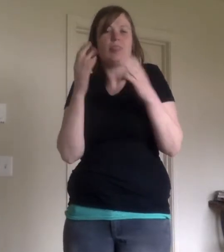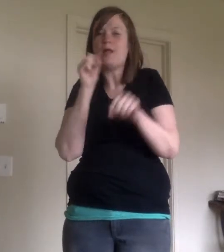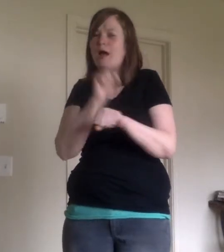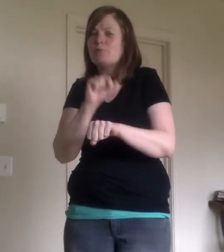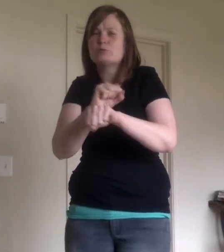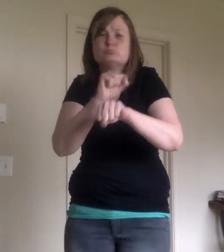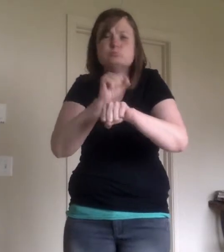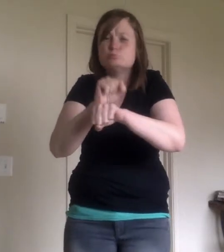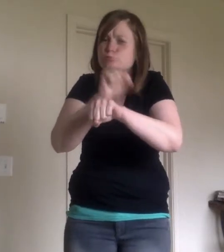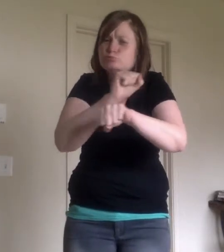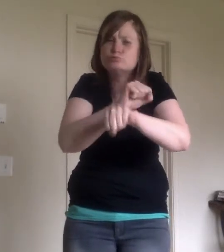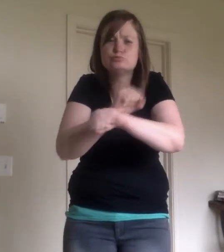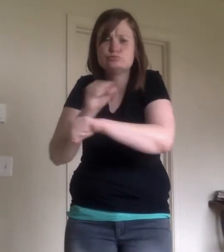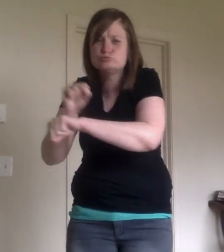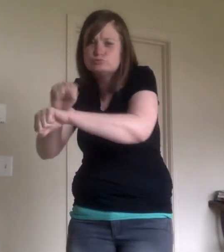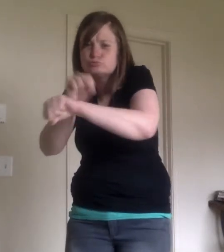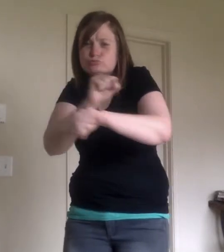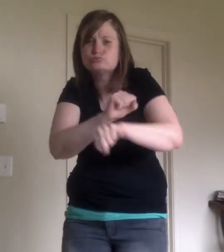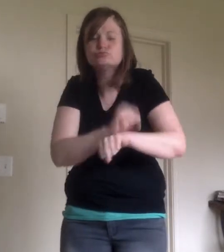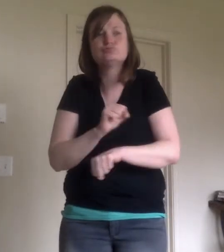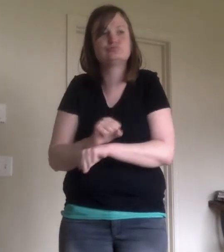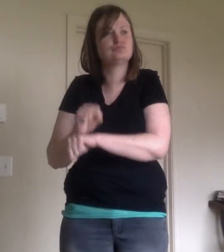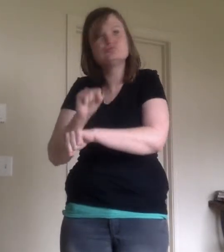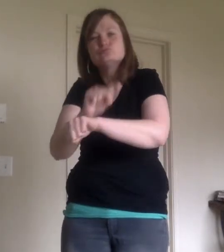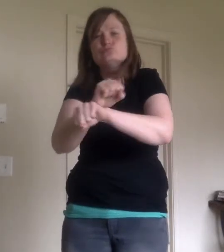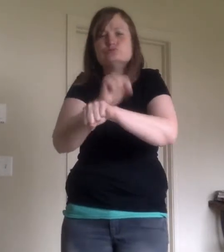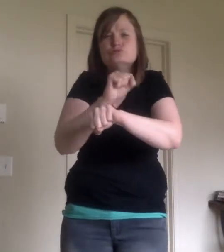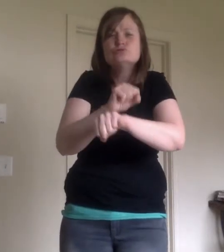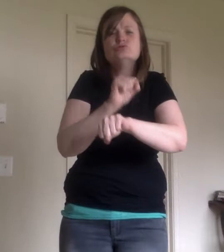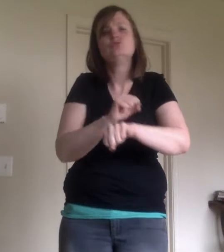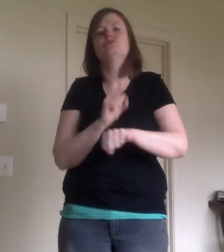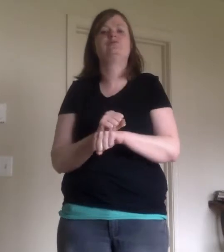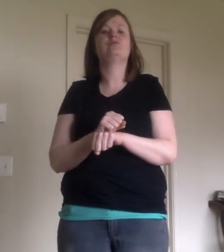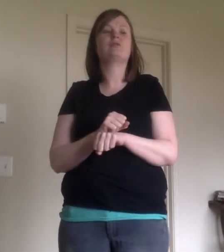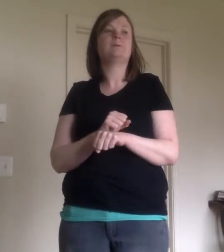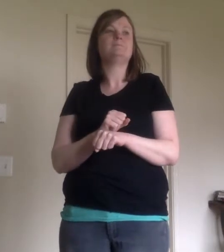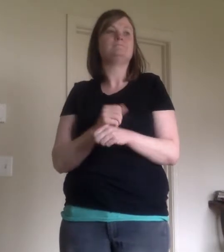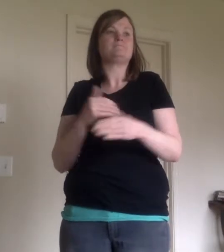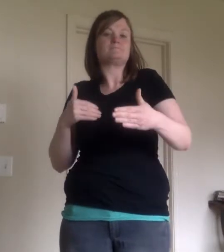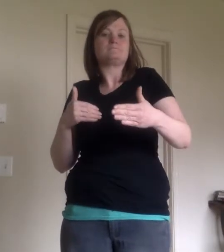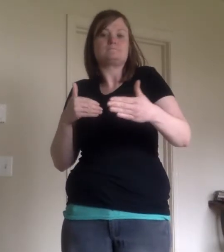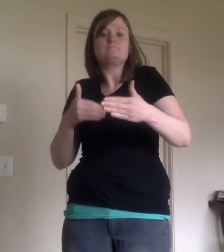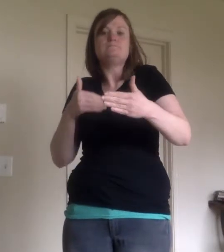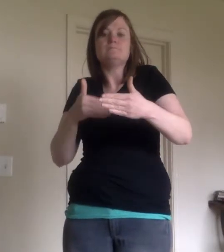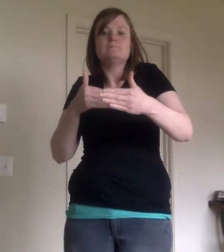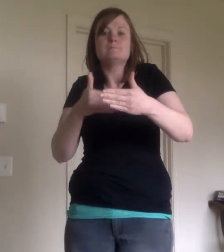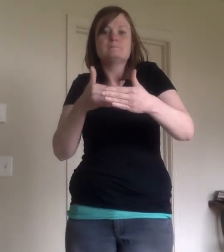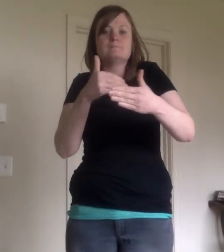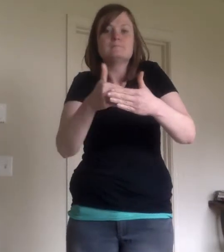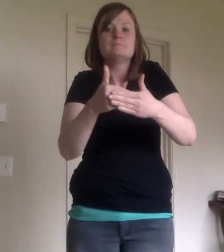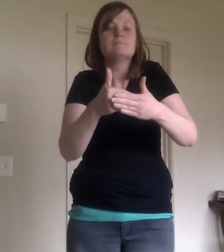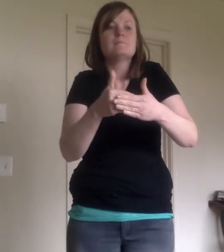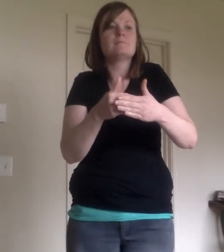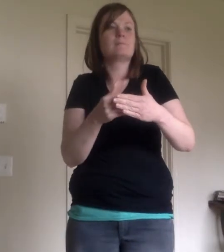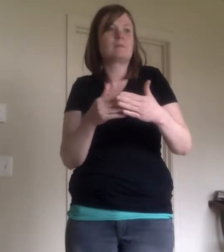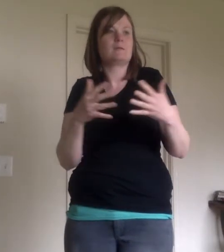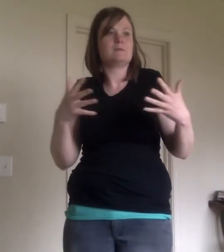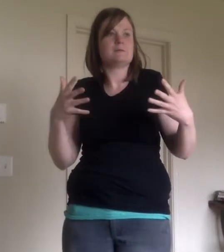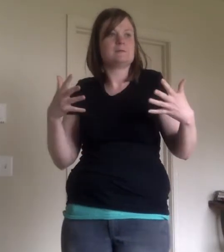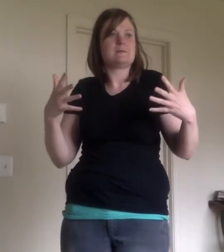volume of work, eventually you'll close the gap between your work and your taste. And eventually your work